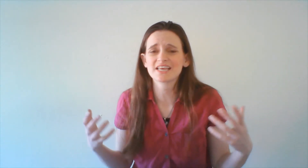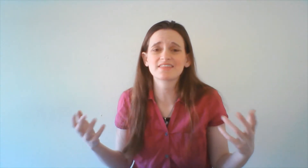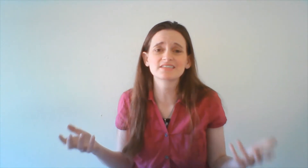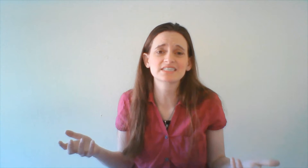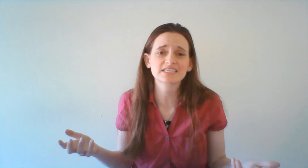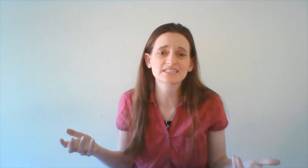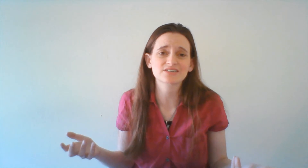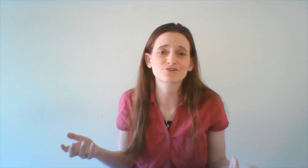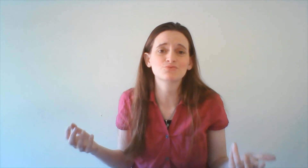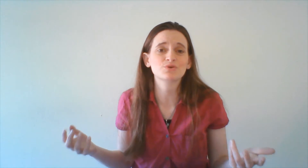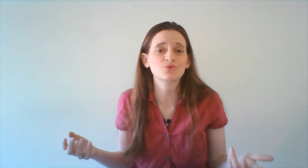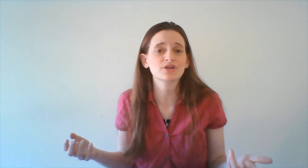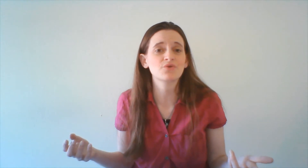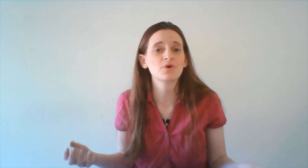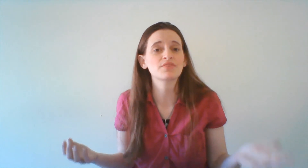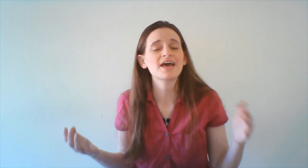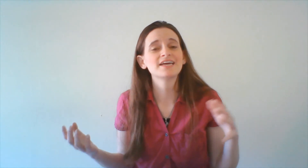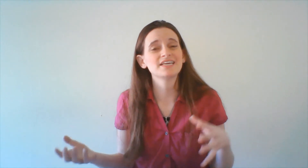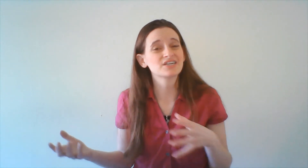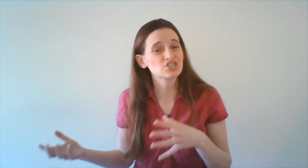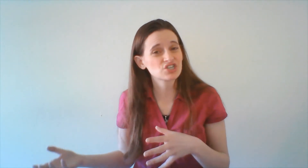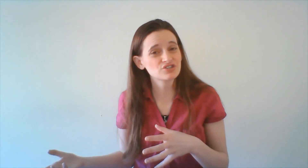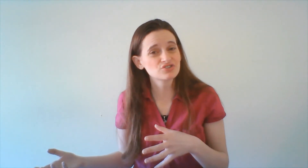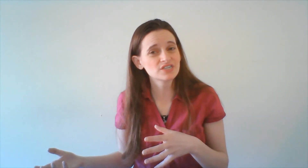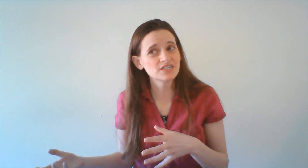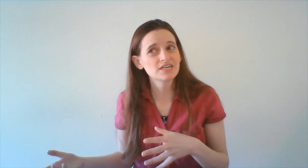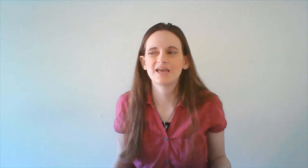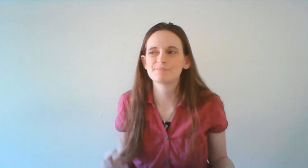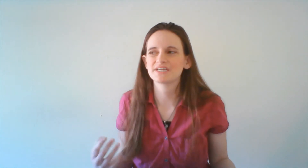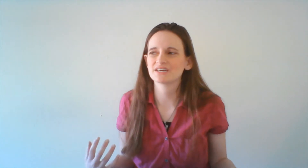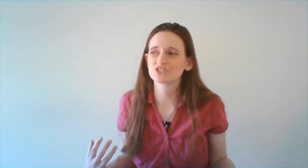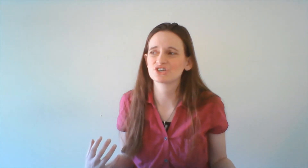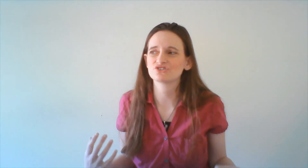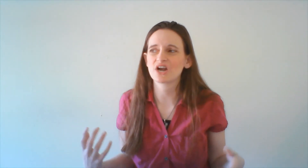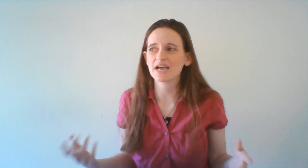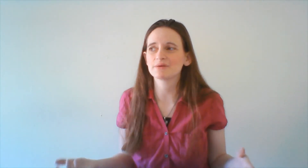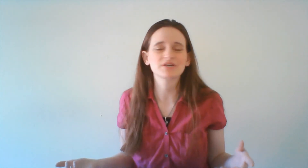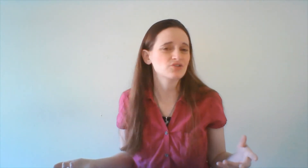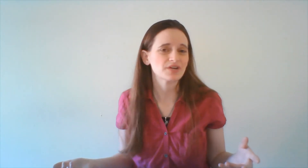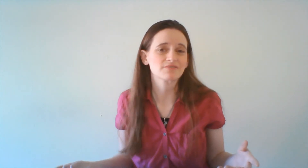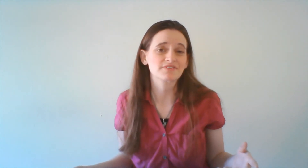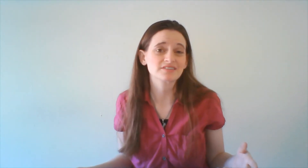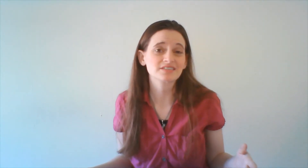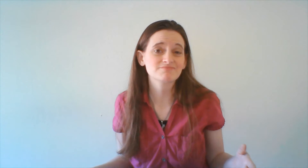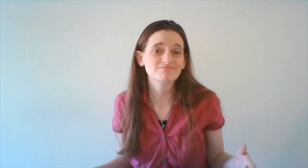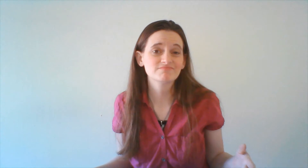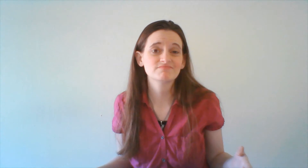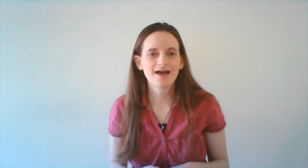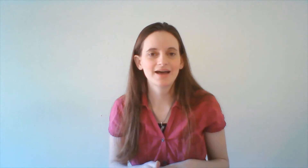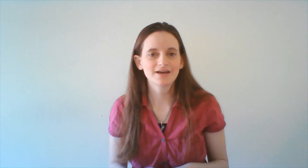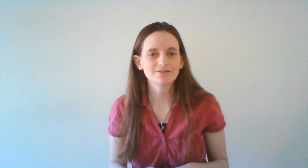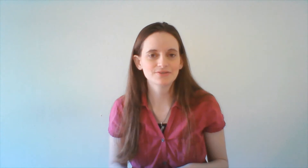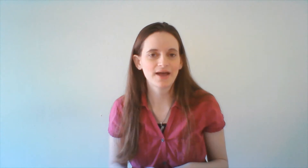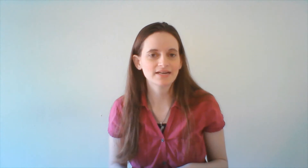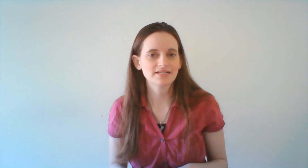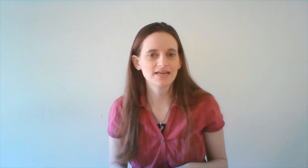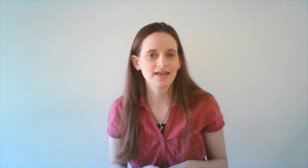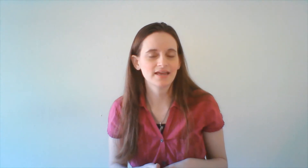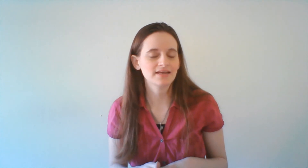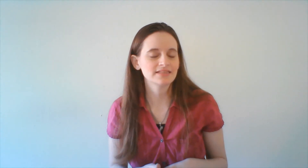things to consider when working with young children. And by young children, I am including infants. I also added a link